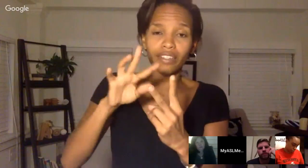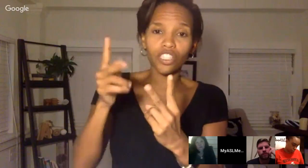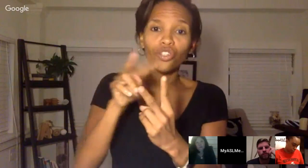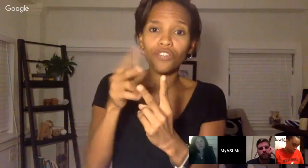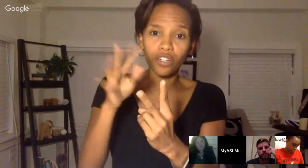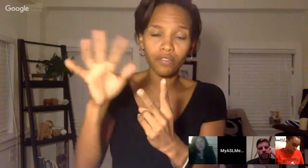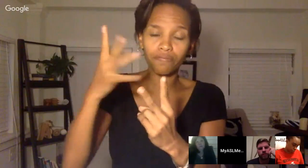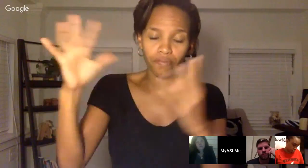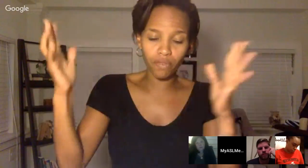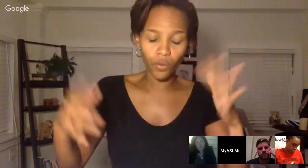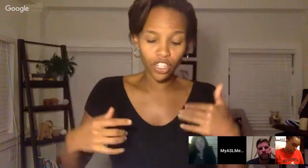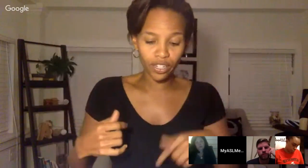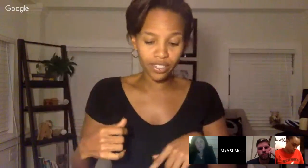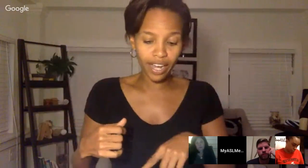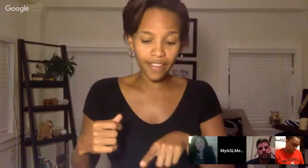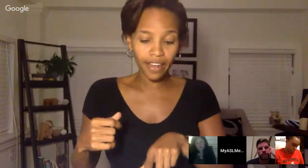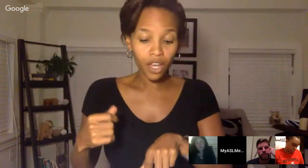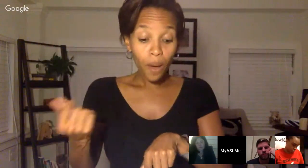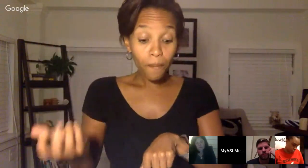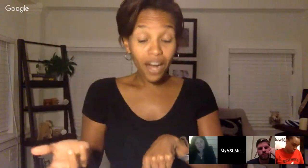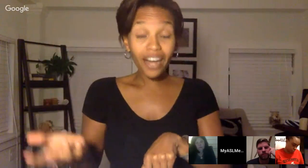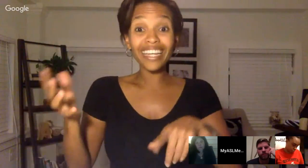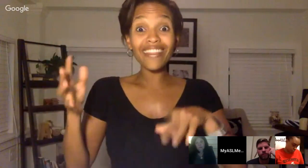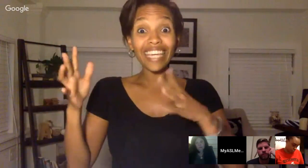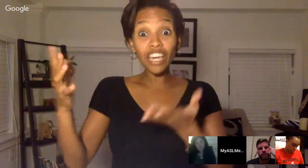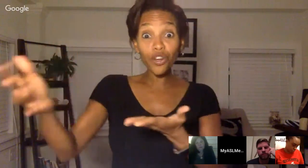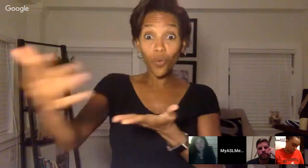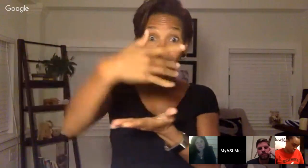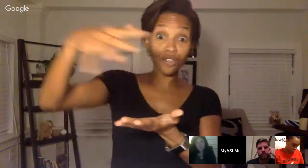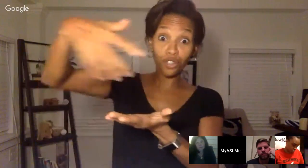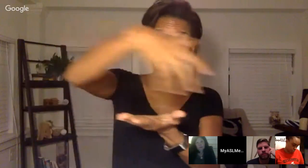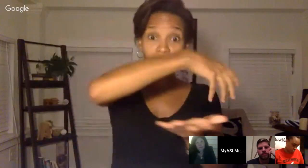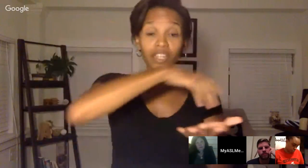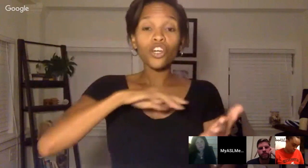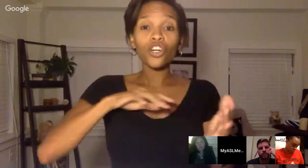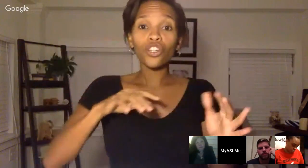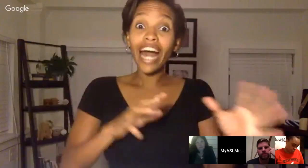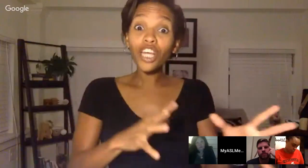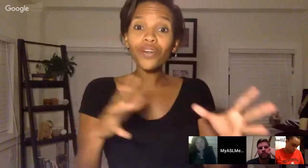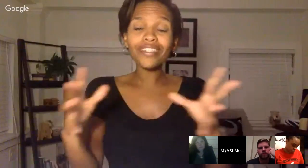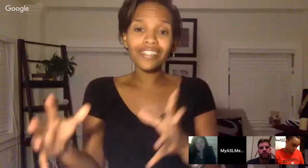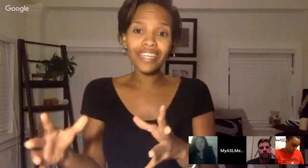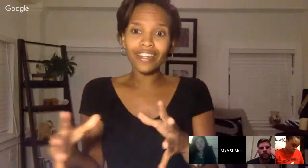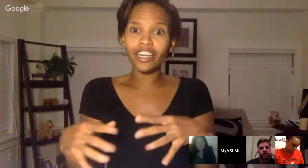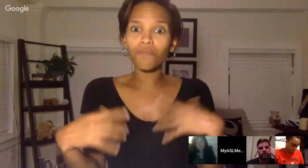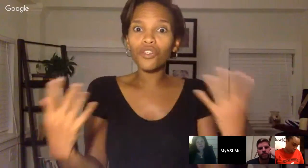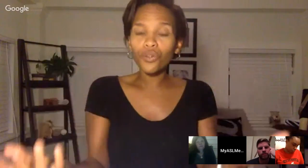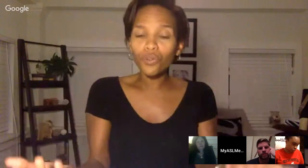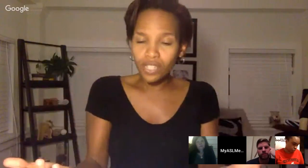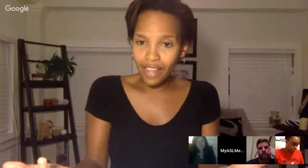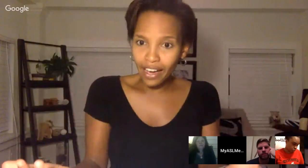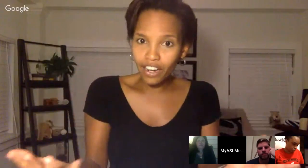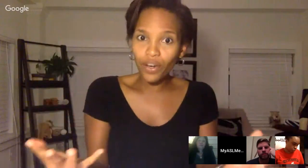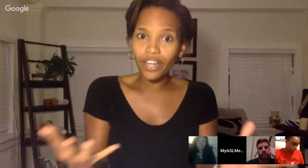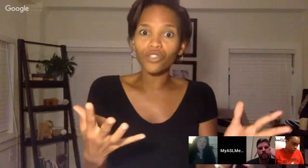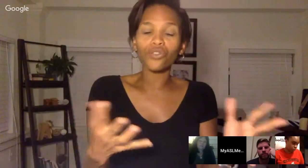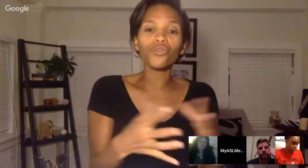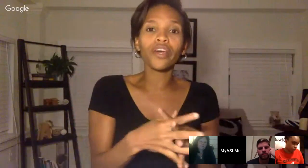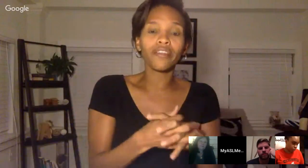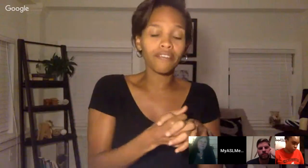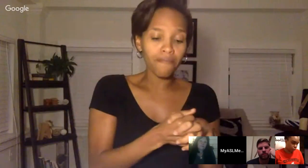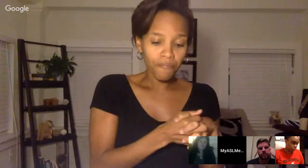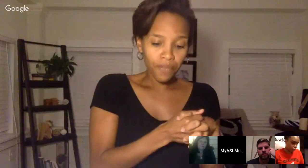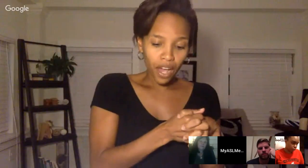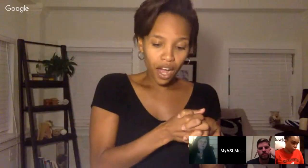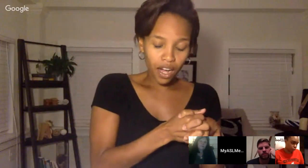different ways you can sign that. But either way you do it, now you can see that it can be used in that kind of way. So